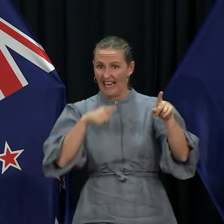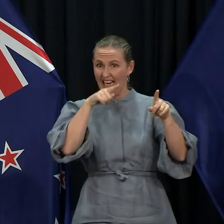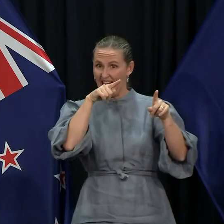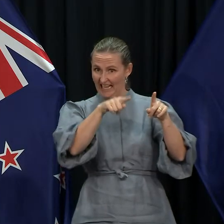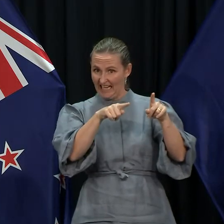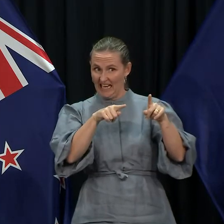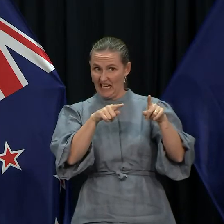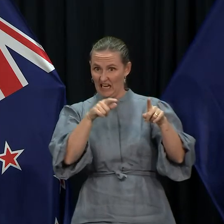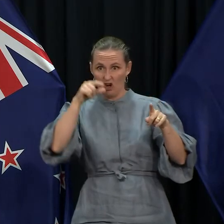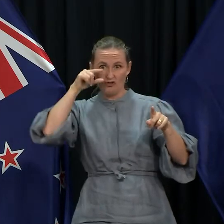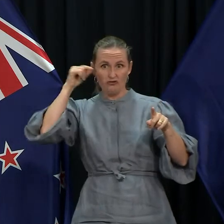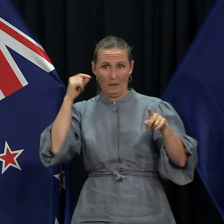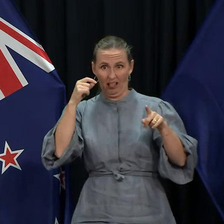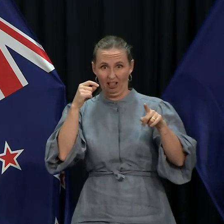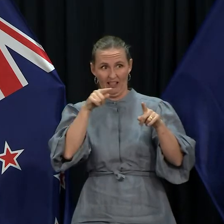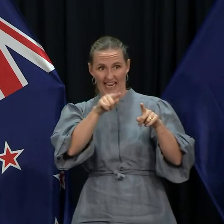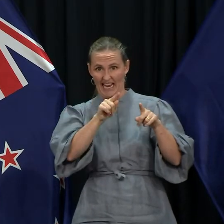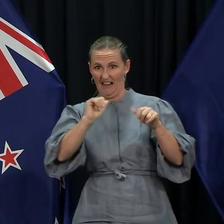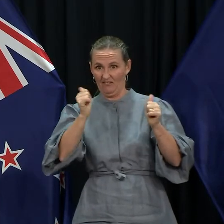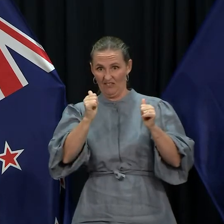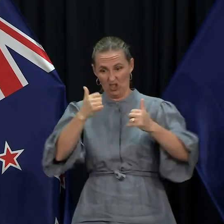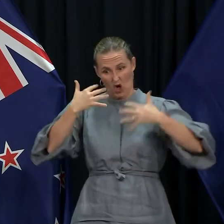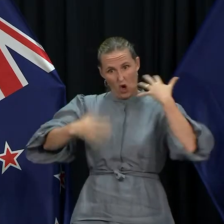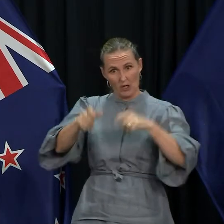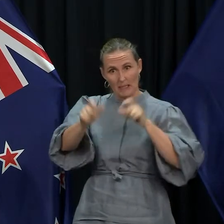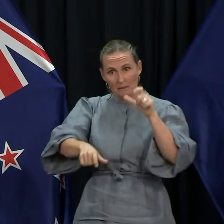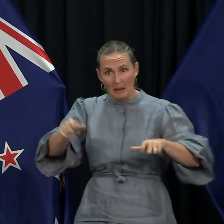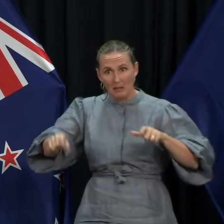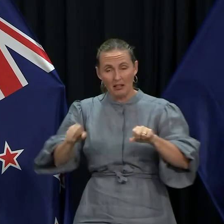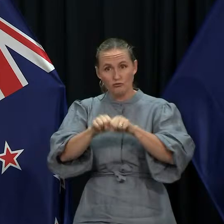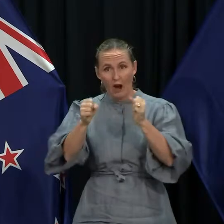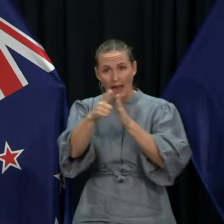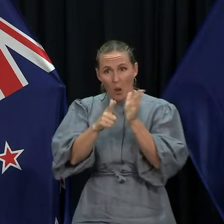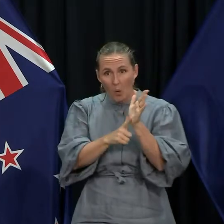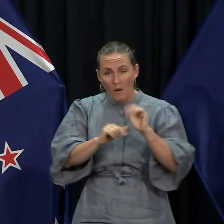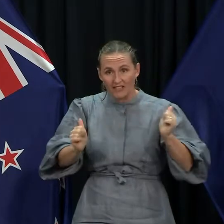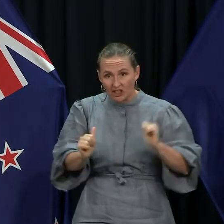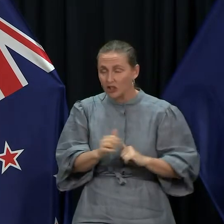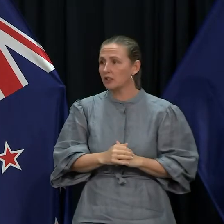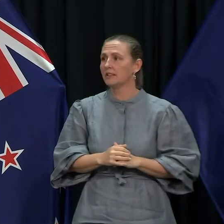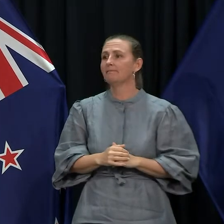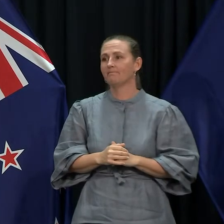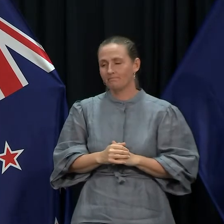of Russia. When it comes to then going through the process of determining